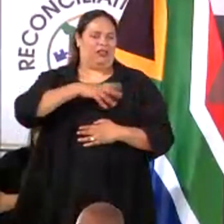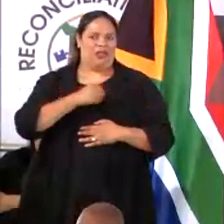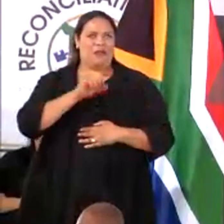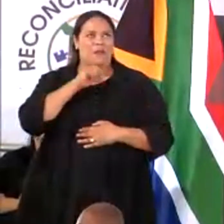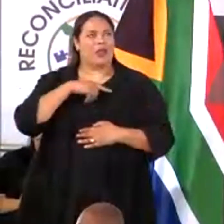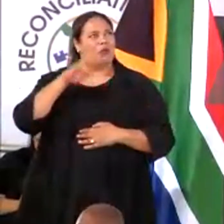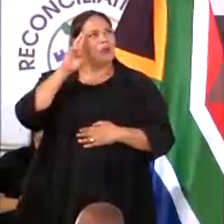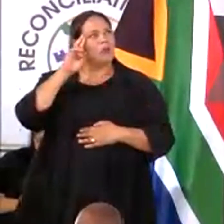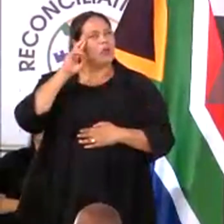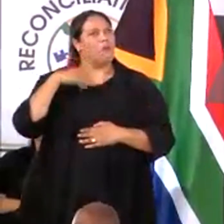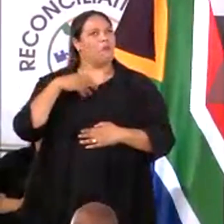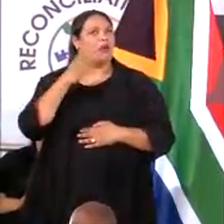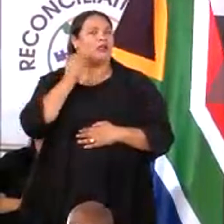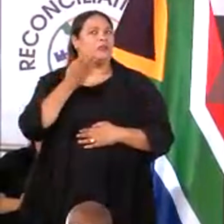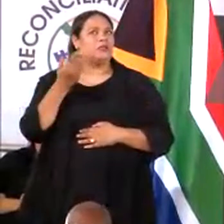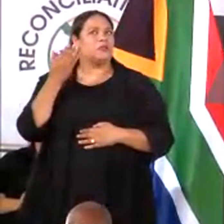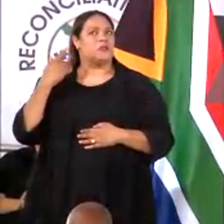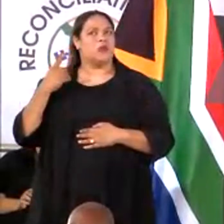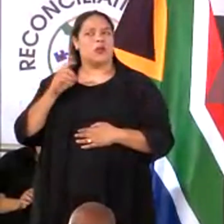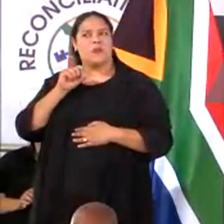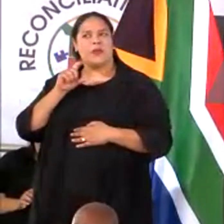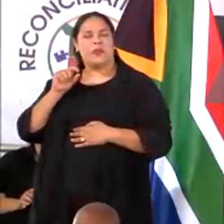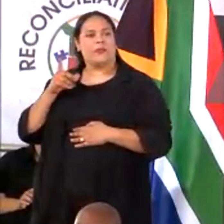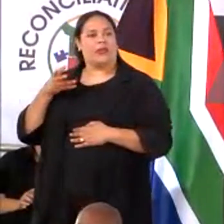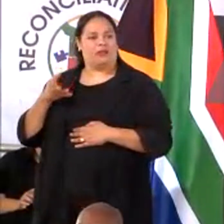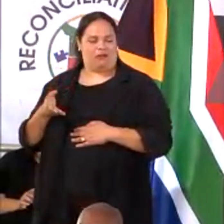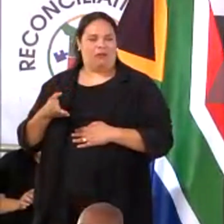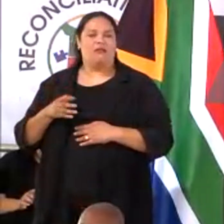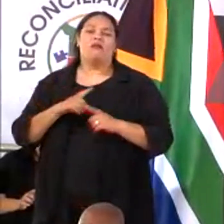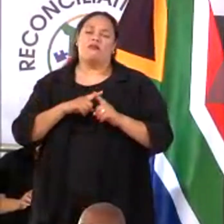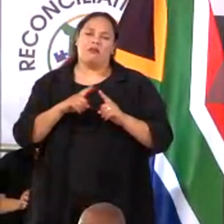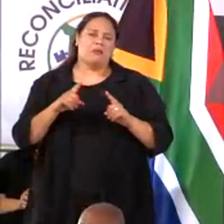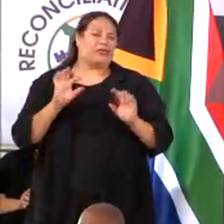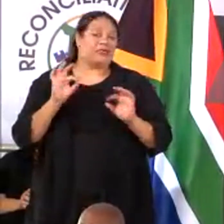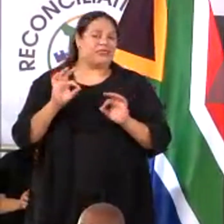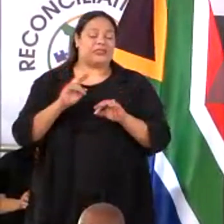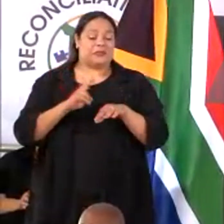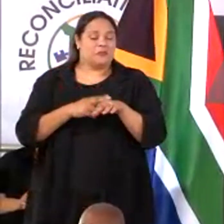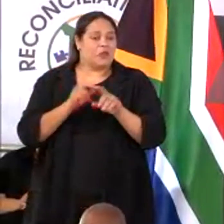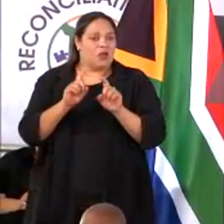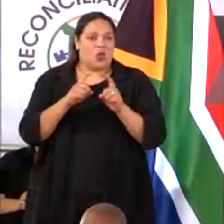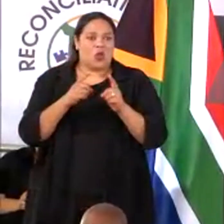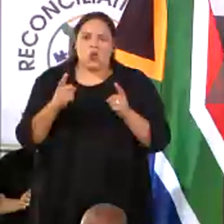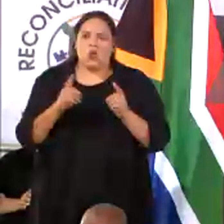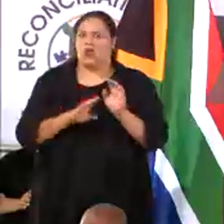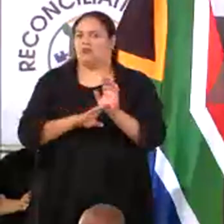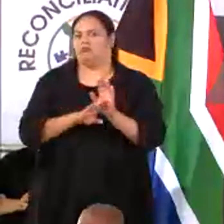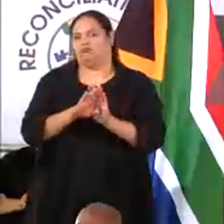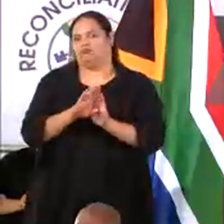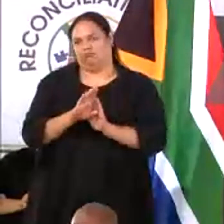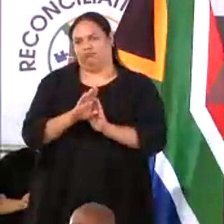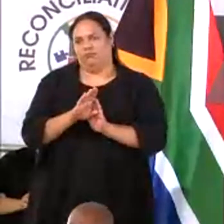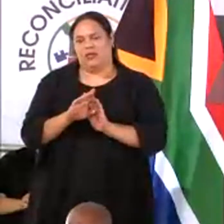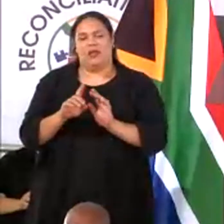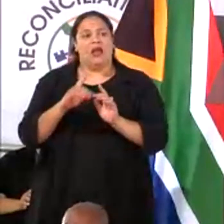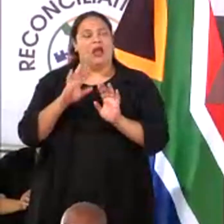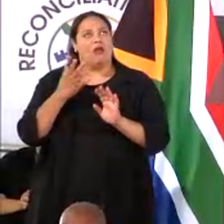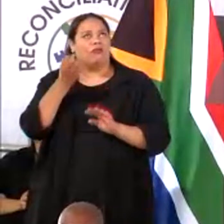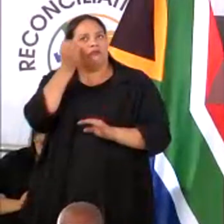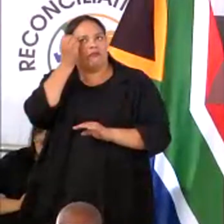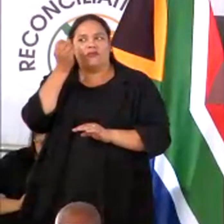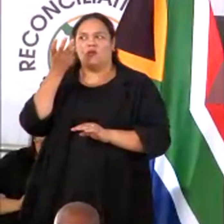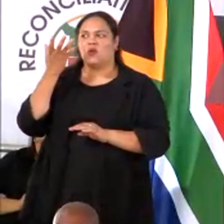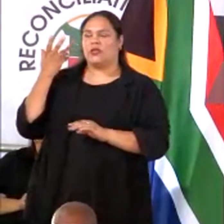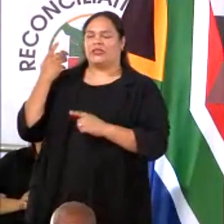our painful experiences. We cannot heal these wounds by forgetting